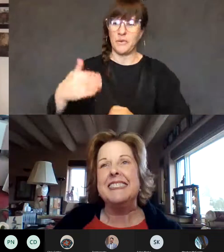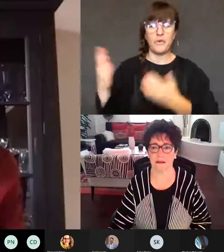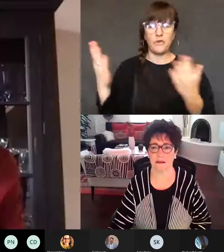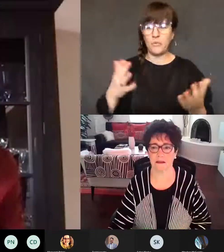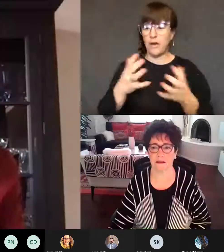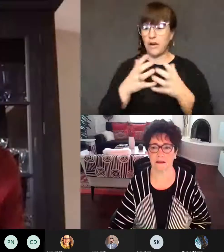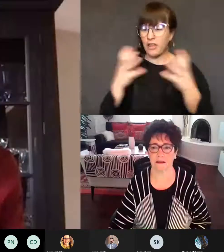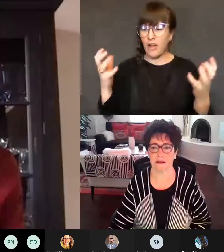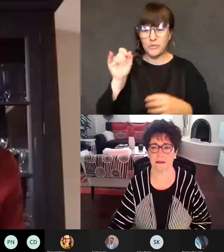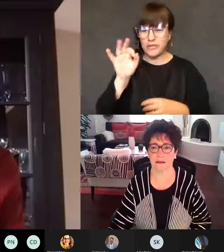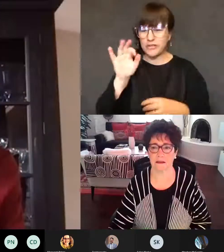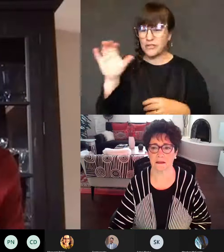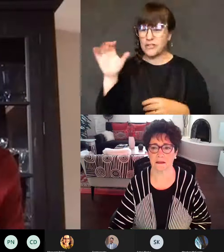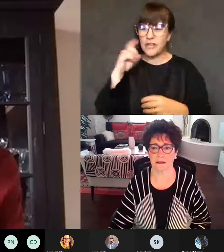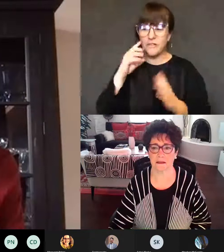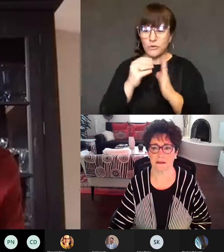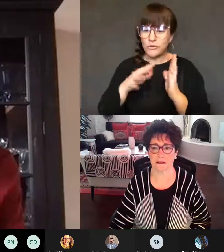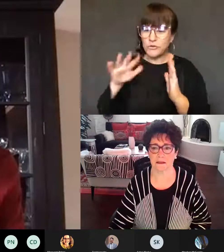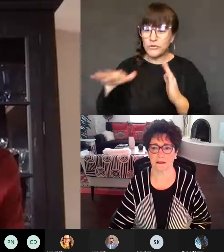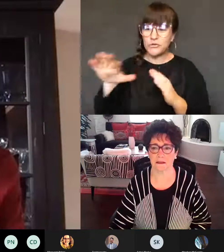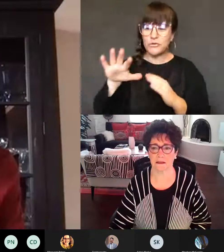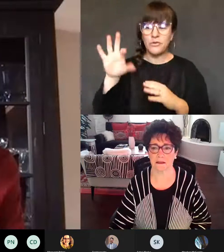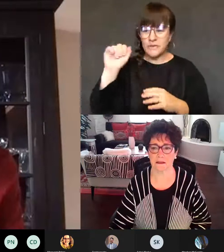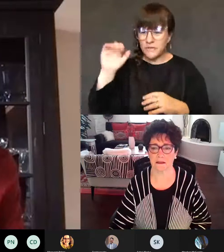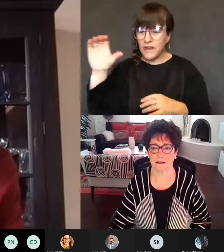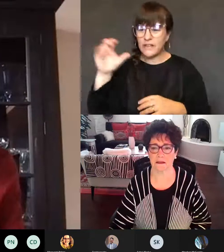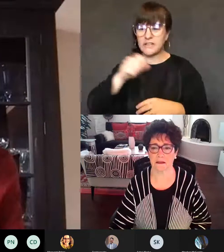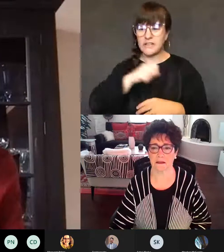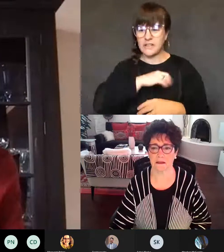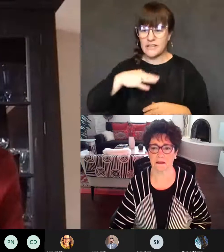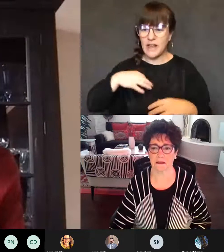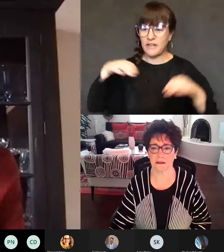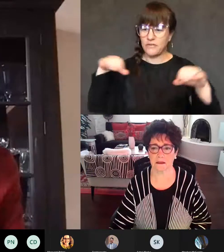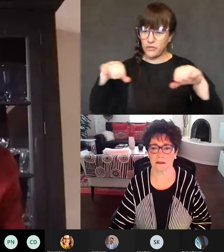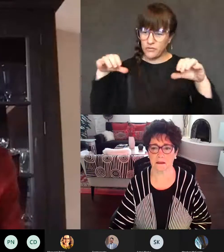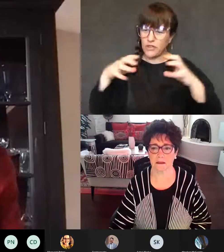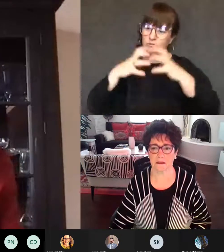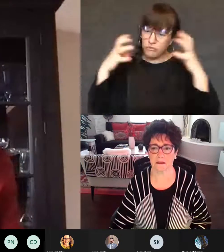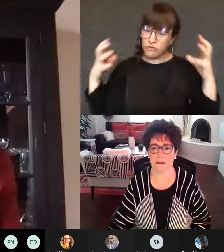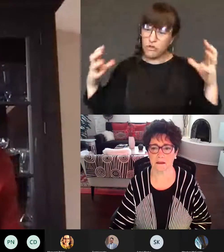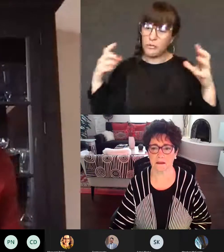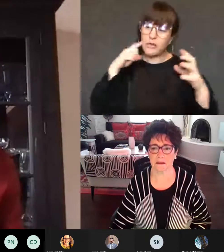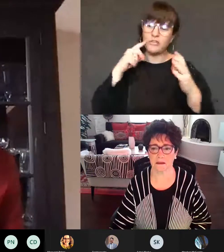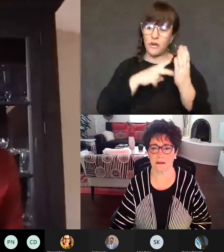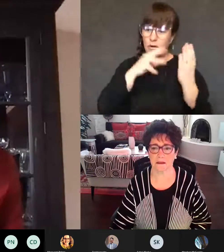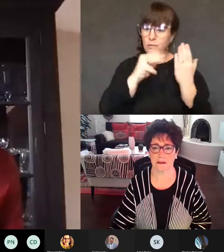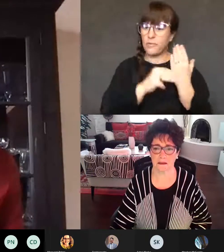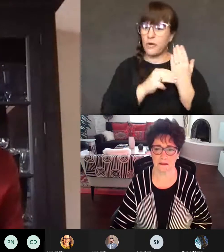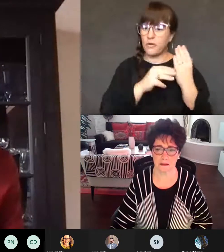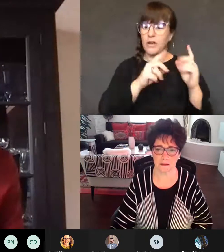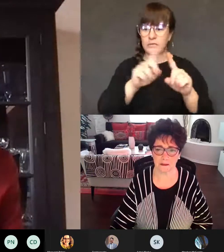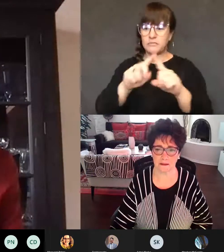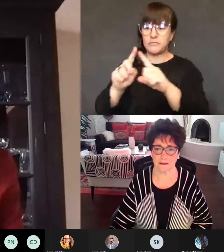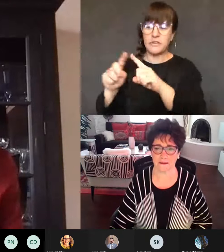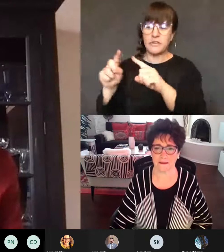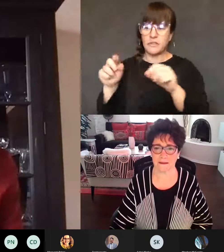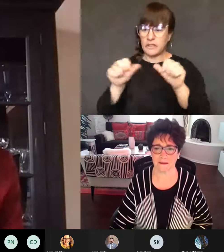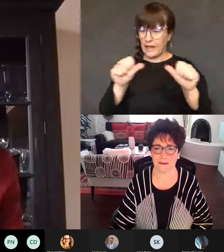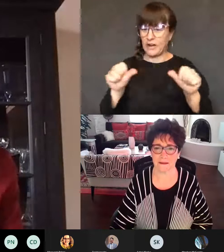College for students and faculty and staff, and done so much for programs in both of your areas